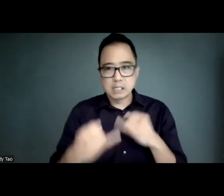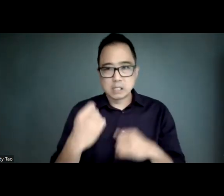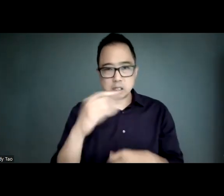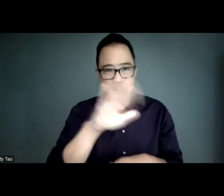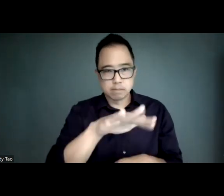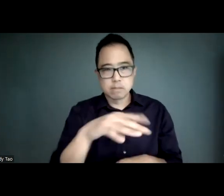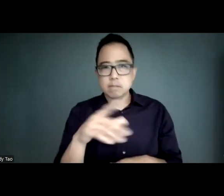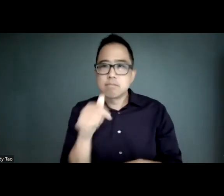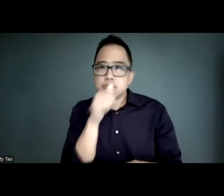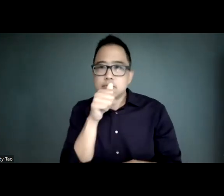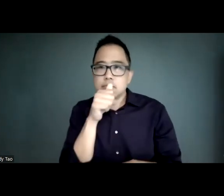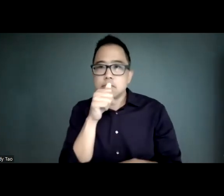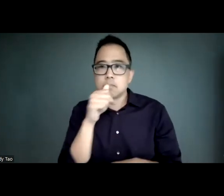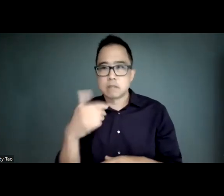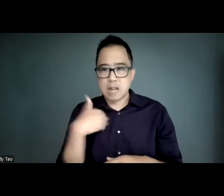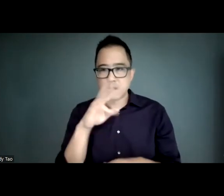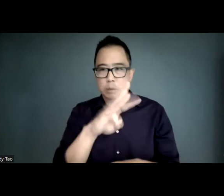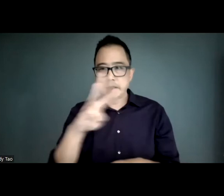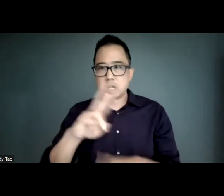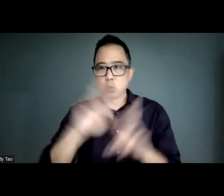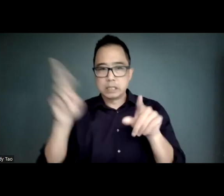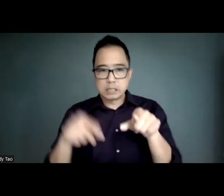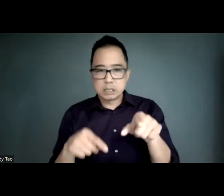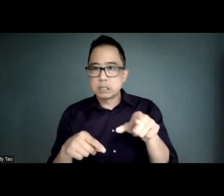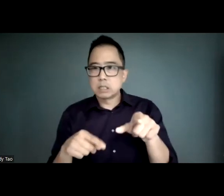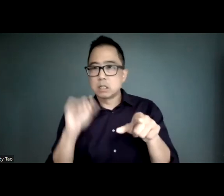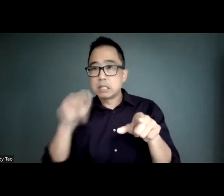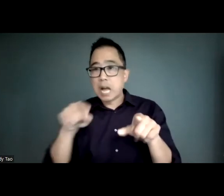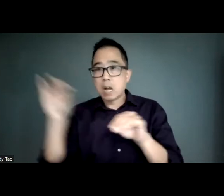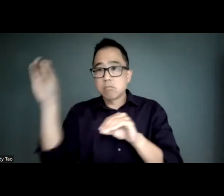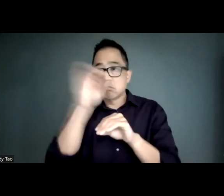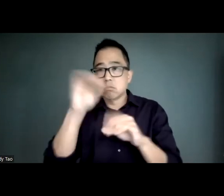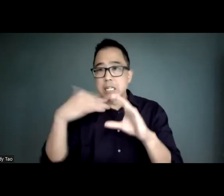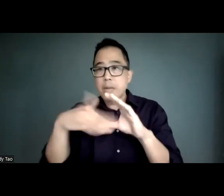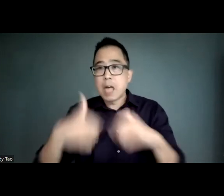person. The last option, if you do keep things